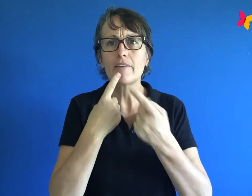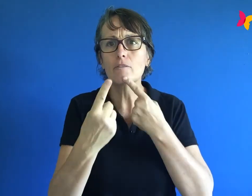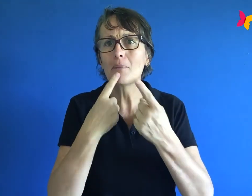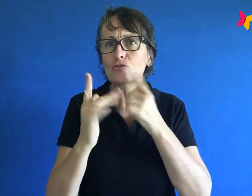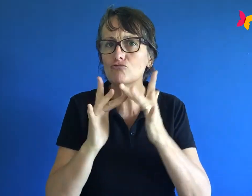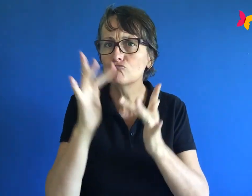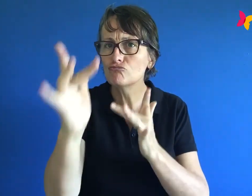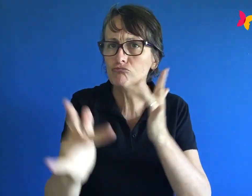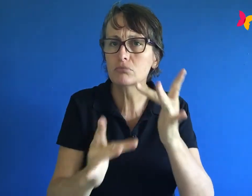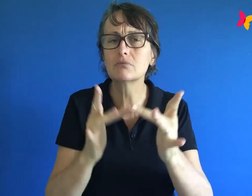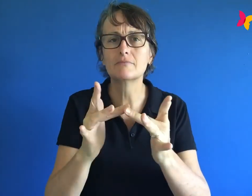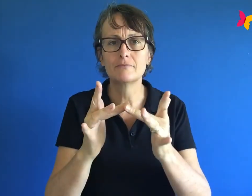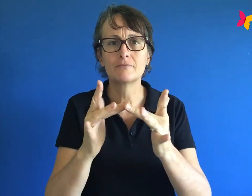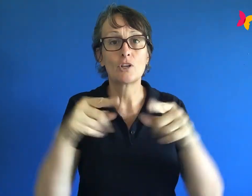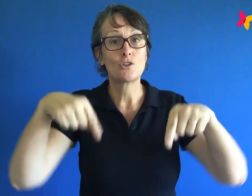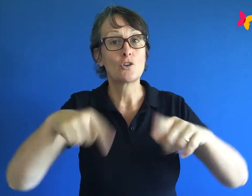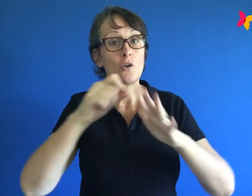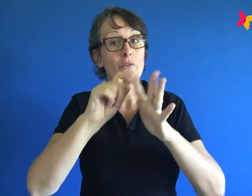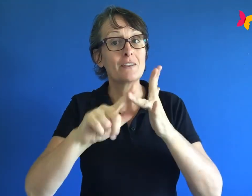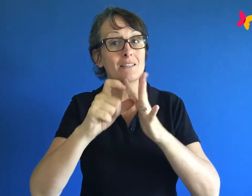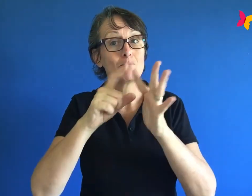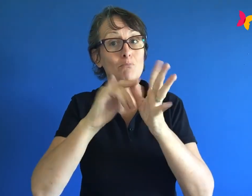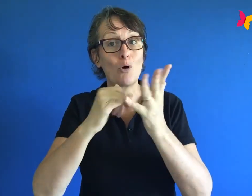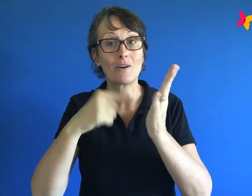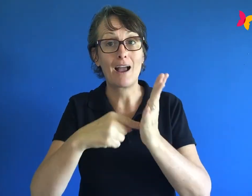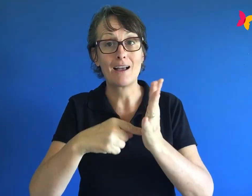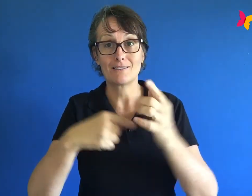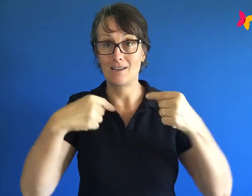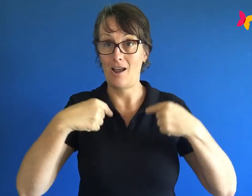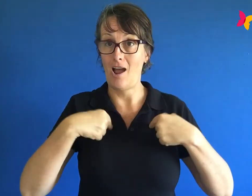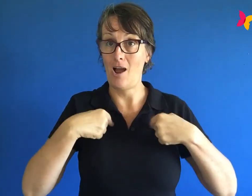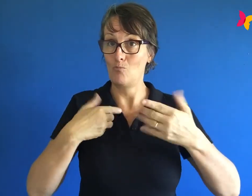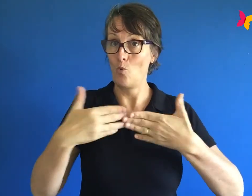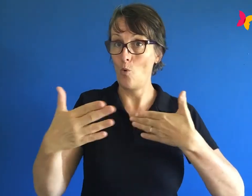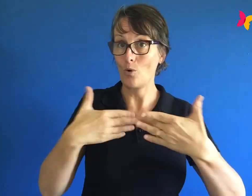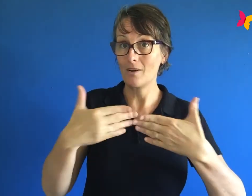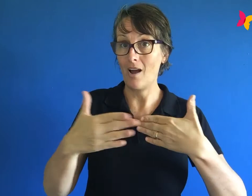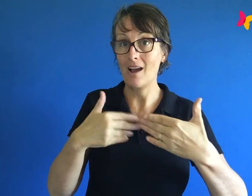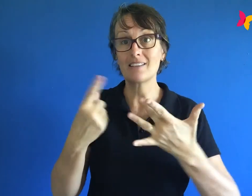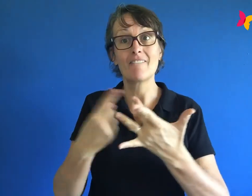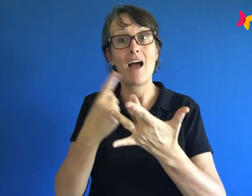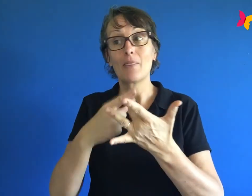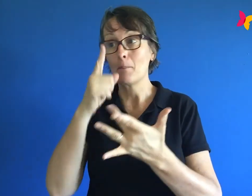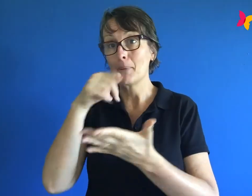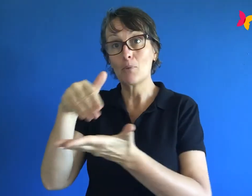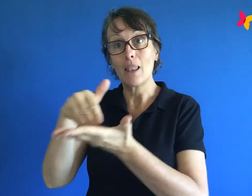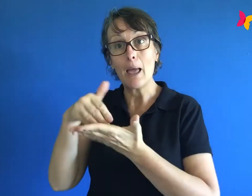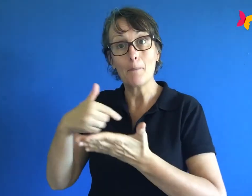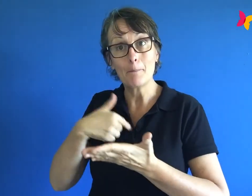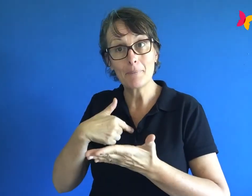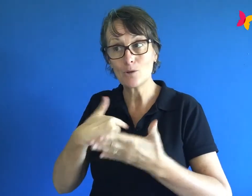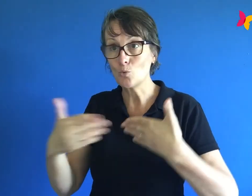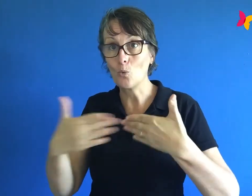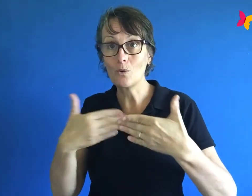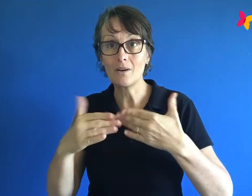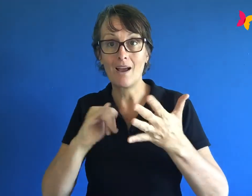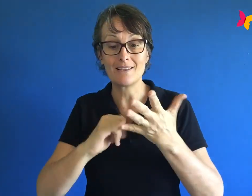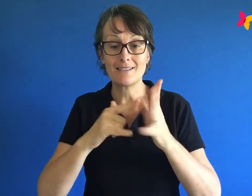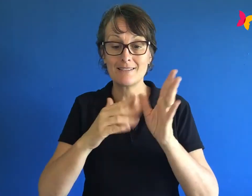is a Beyond Blue podcast hosted by me, Mark Cannell, produced by Sam Loy and executive produced by Darcy